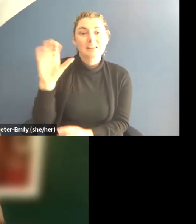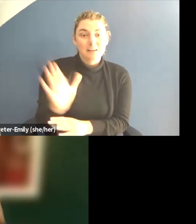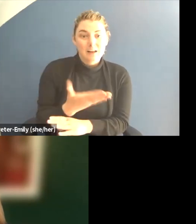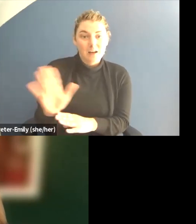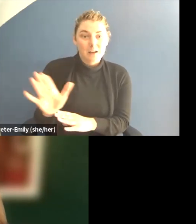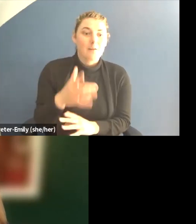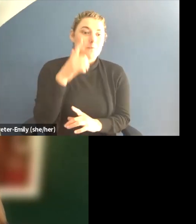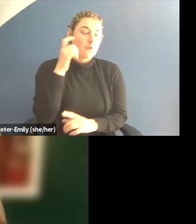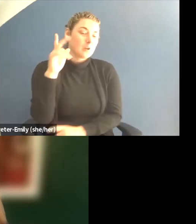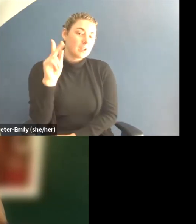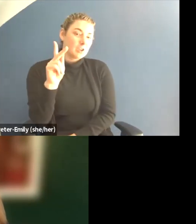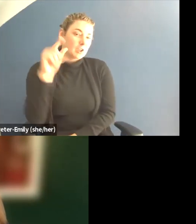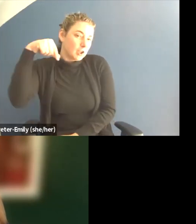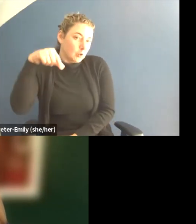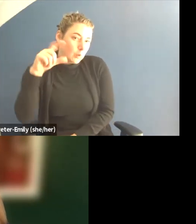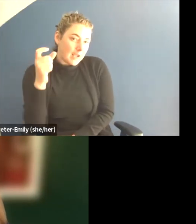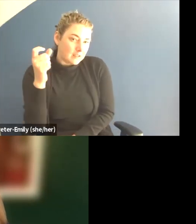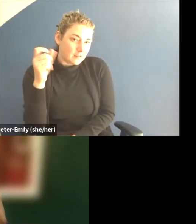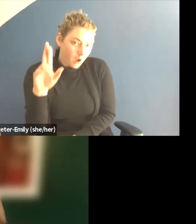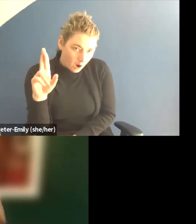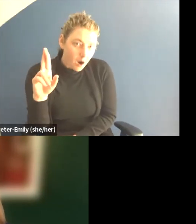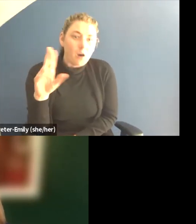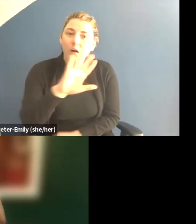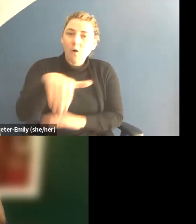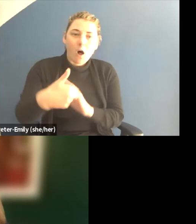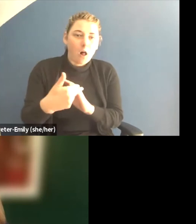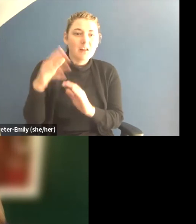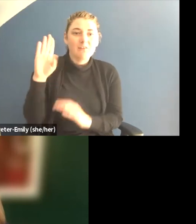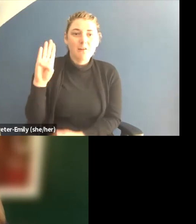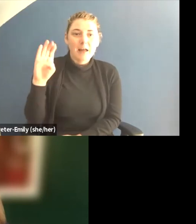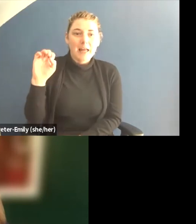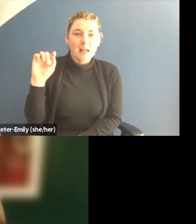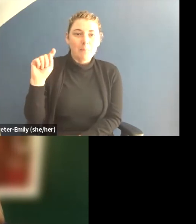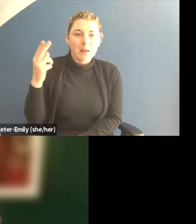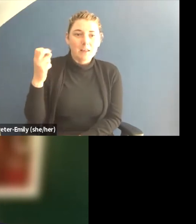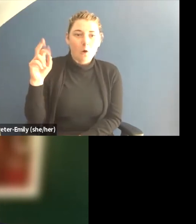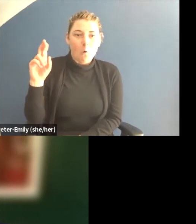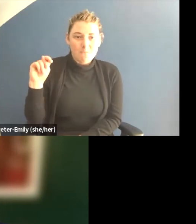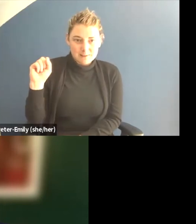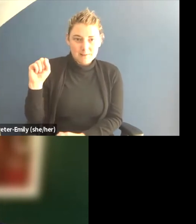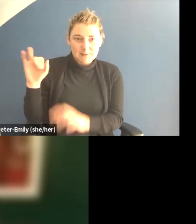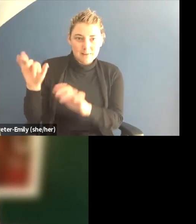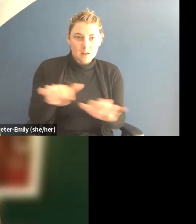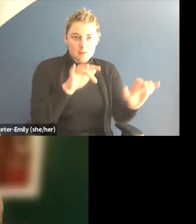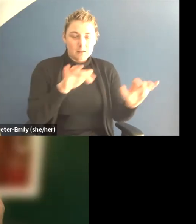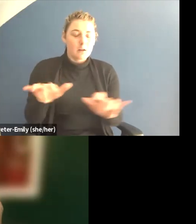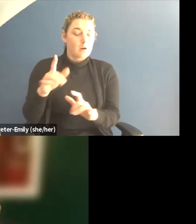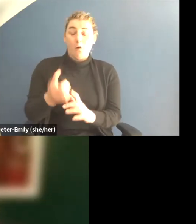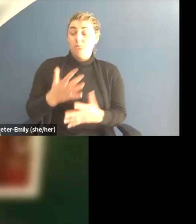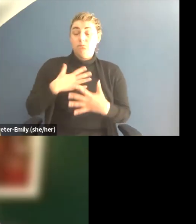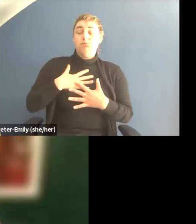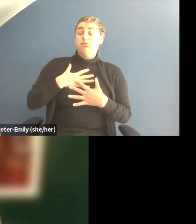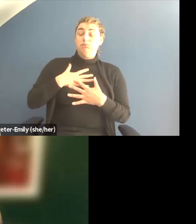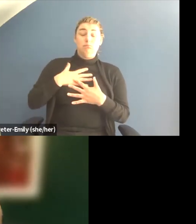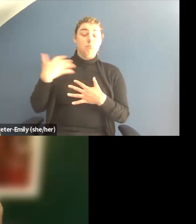marathon presentation of all of Beethoven's piano sonatas, a once-in-a-lifetime experience for many who stayed